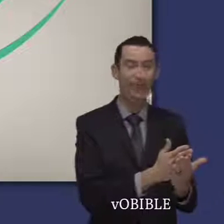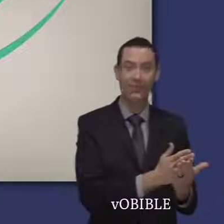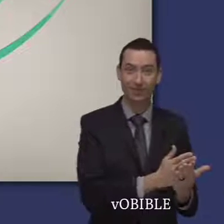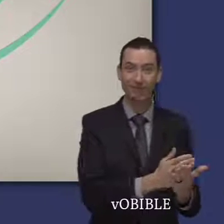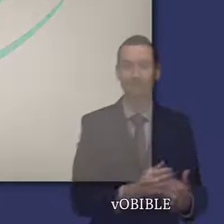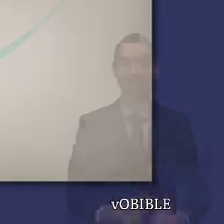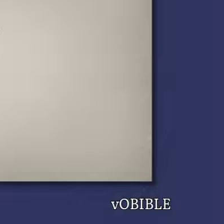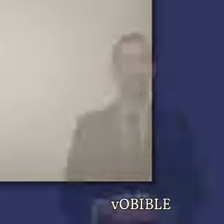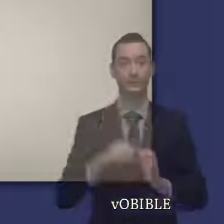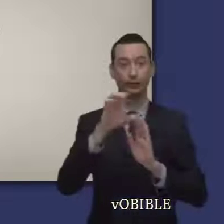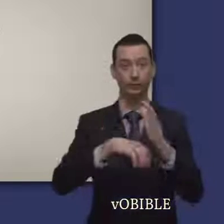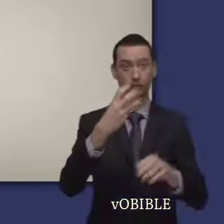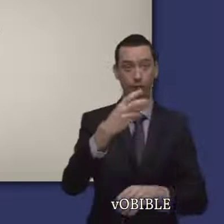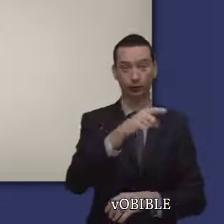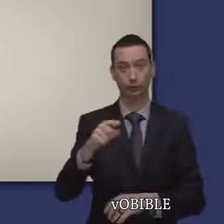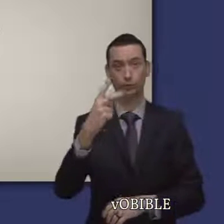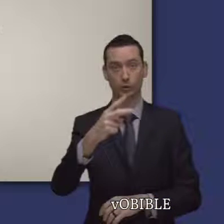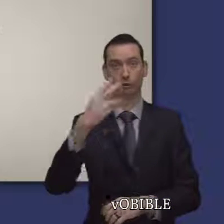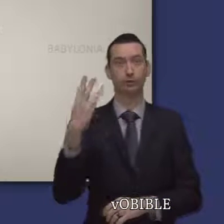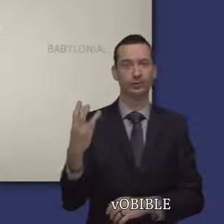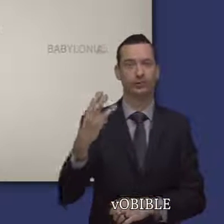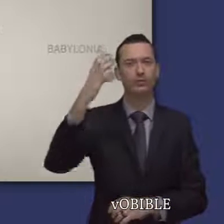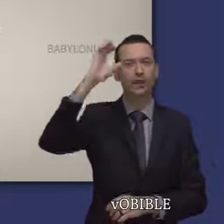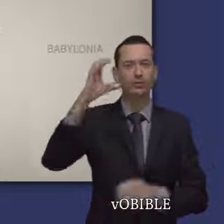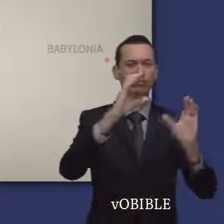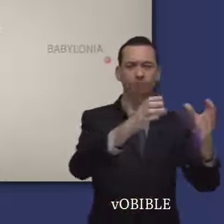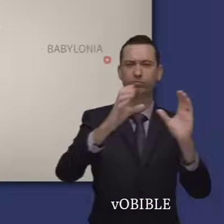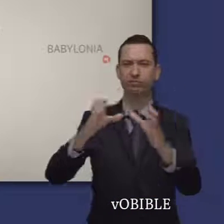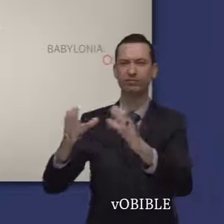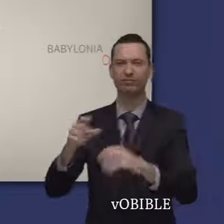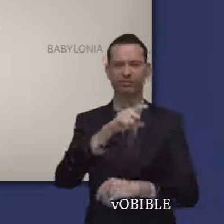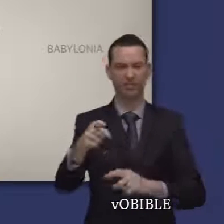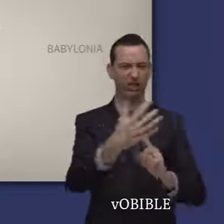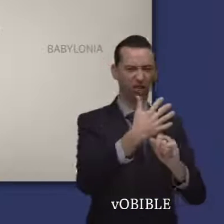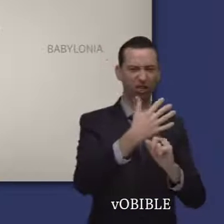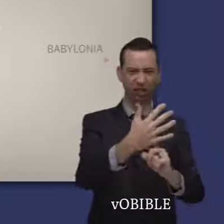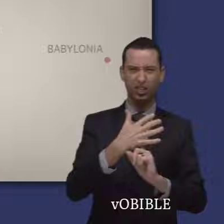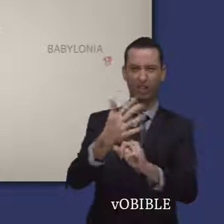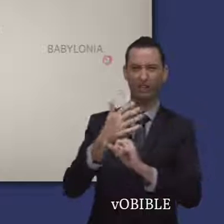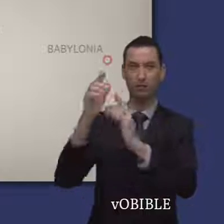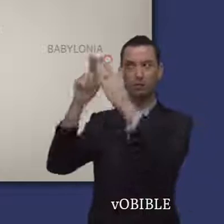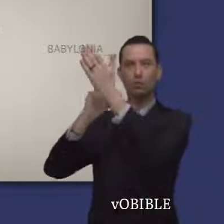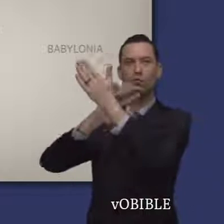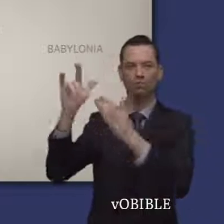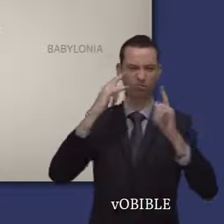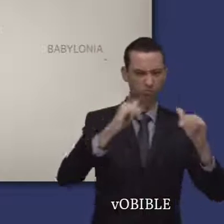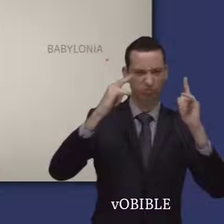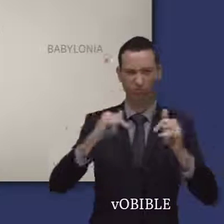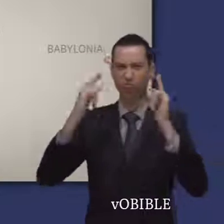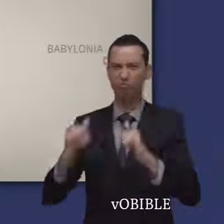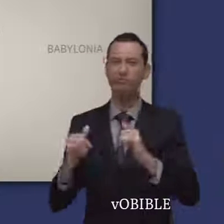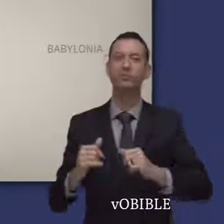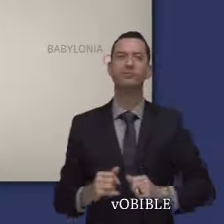threat. Chapters 13 to 23 include pronouncements against Babylon and other nations for their